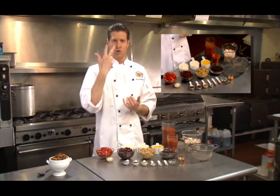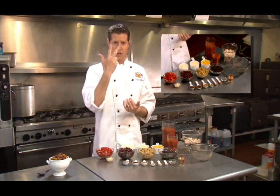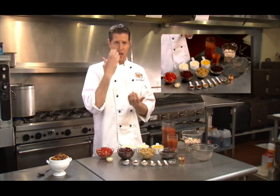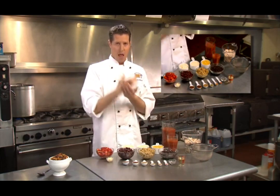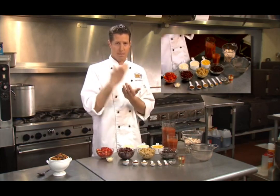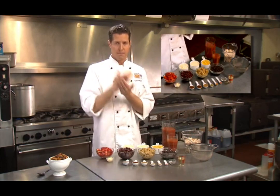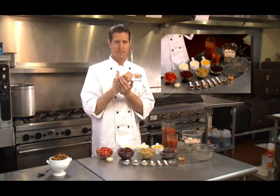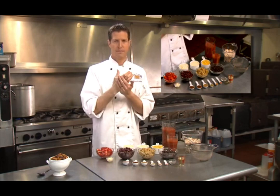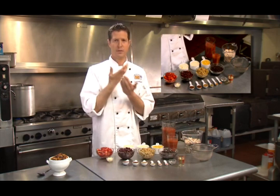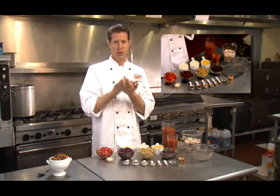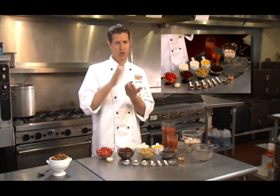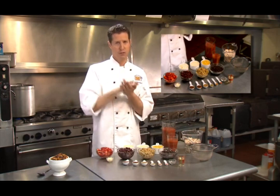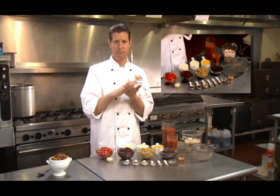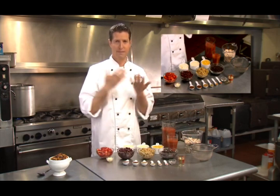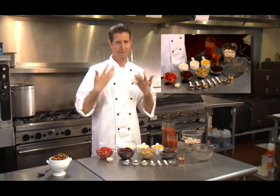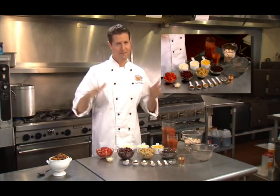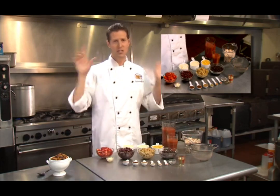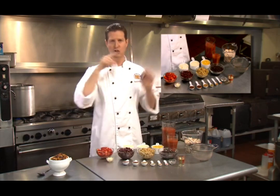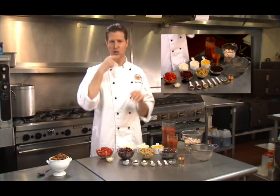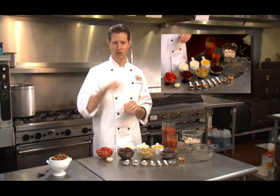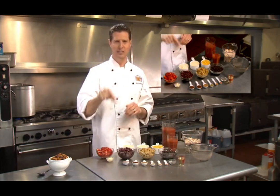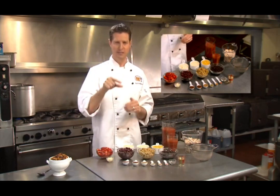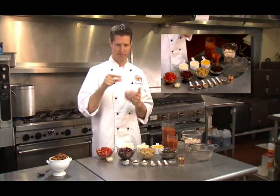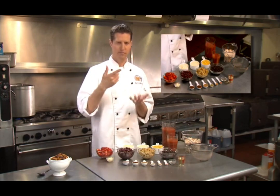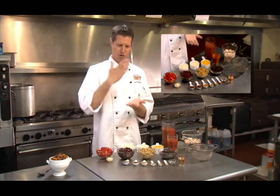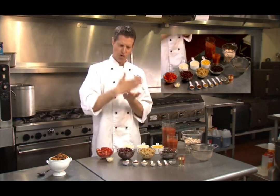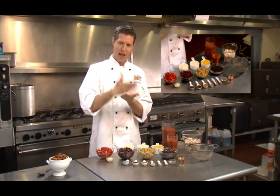Then, chop 3 cups of cooked turkey.